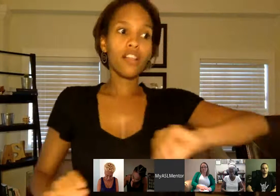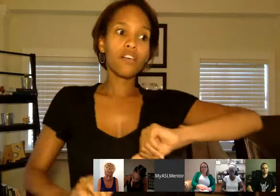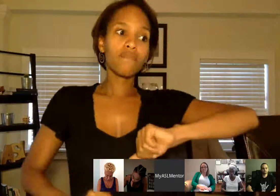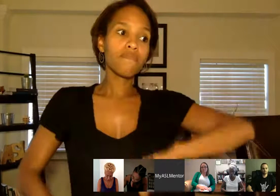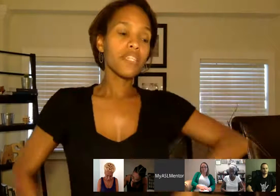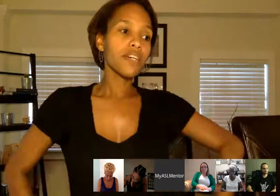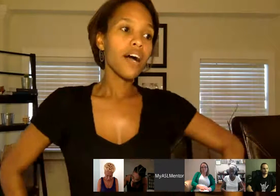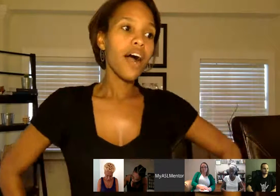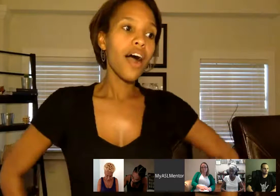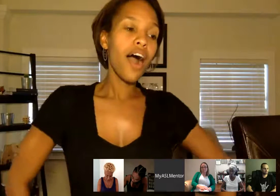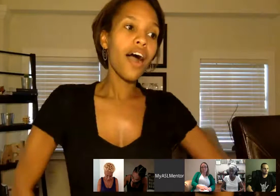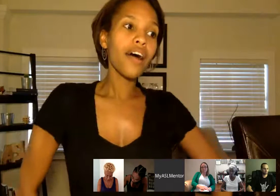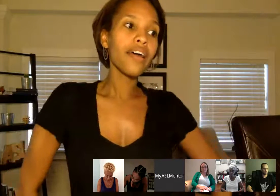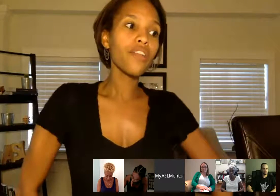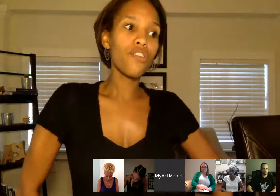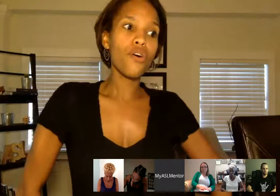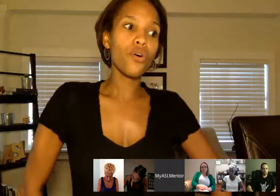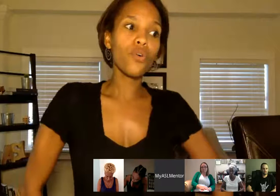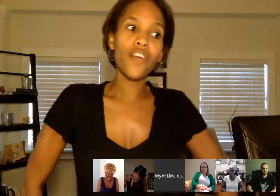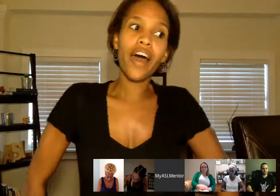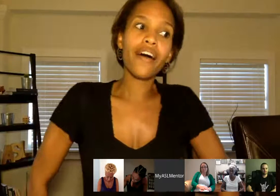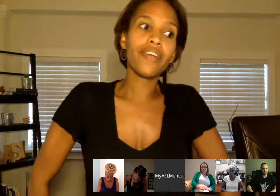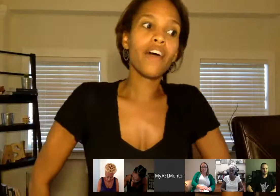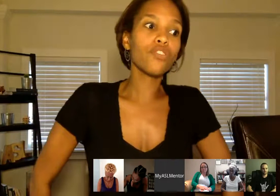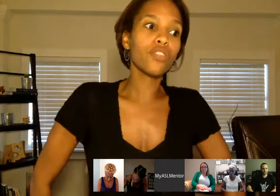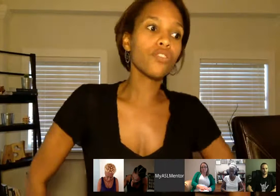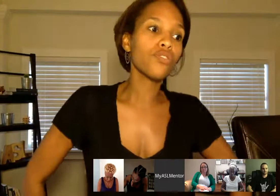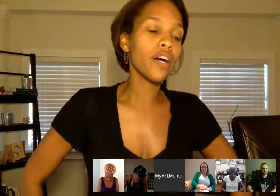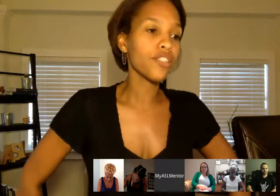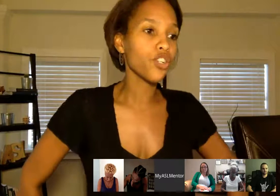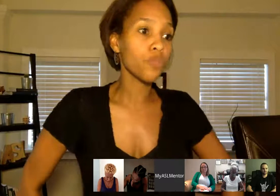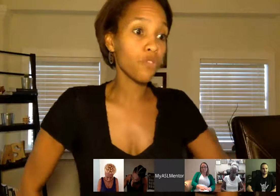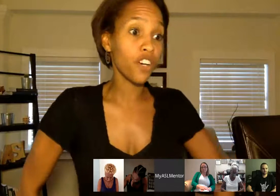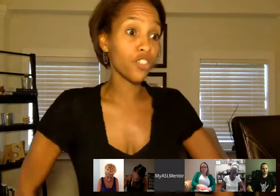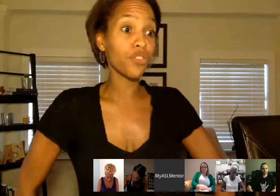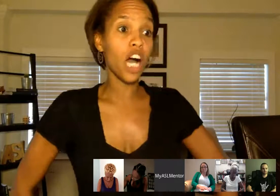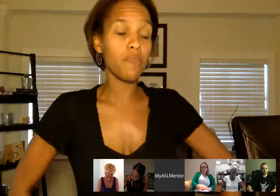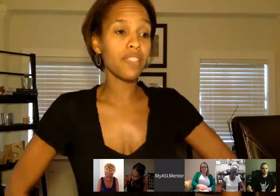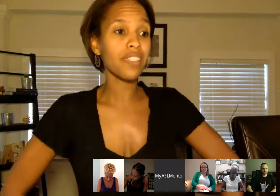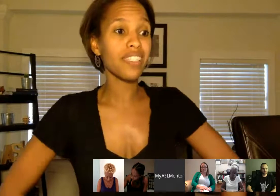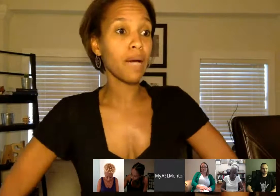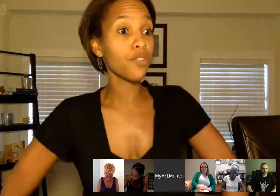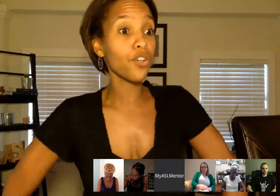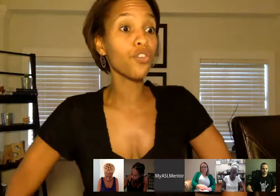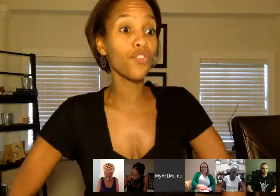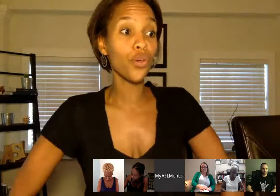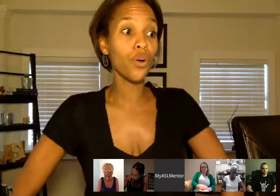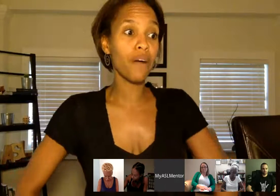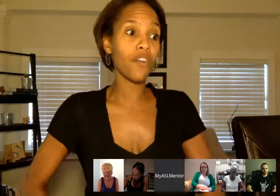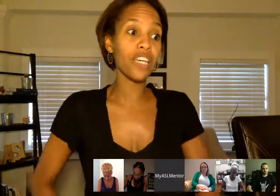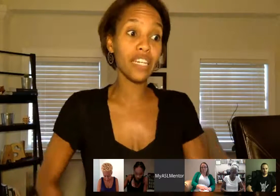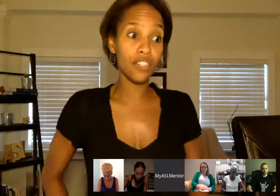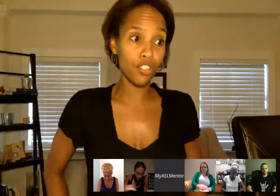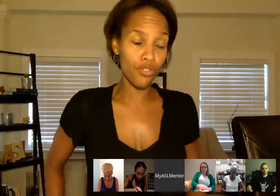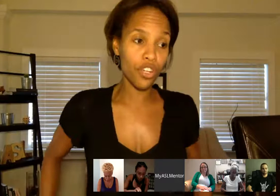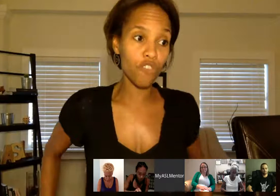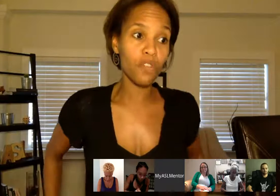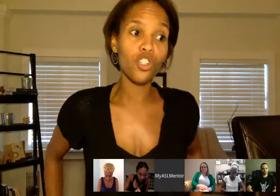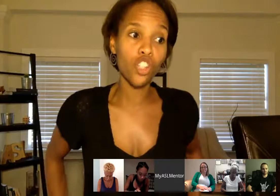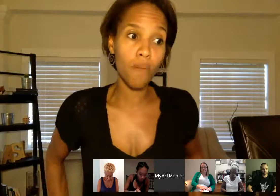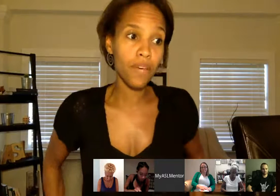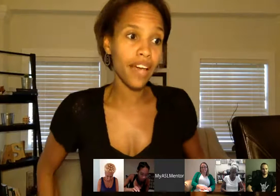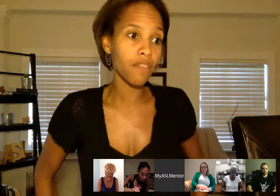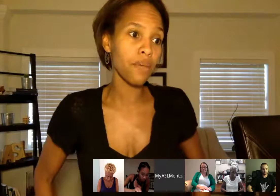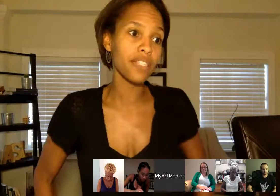Moving right along. I know that ever since you guys heard Professor Thomas's skeptical view about the industry, you've